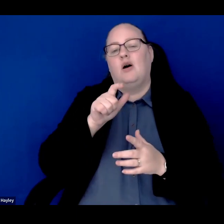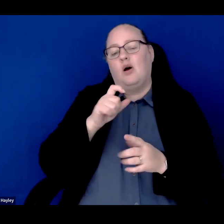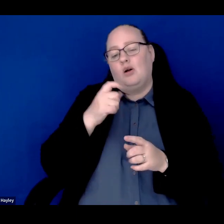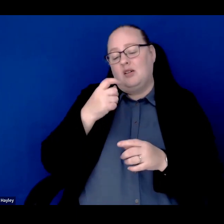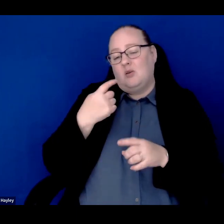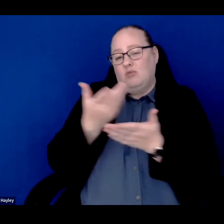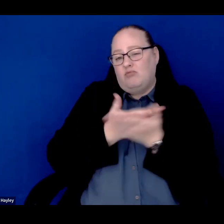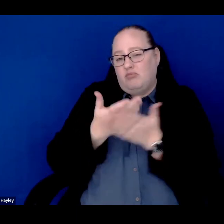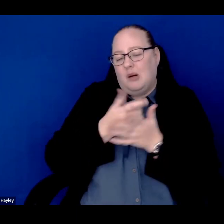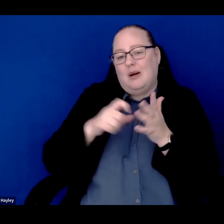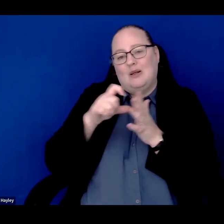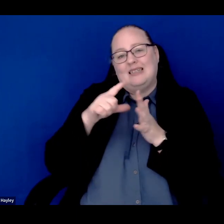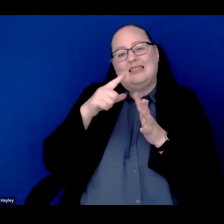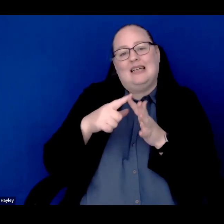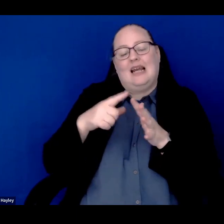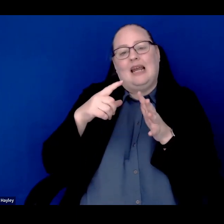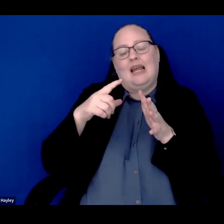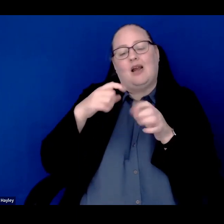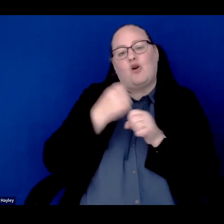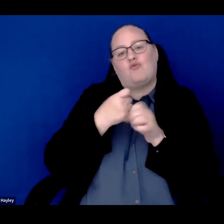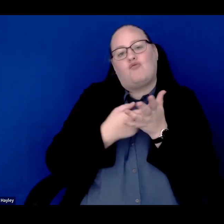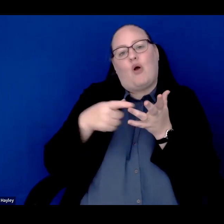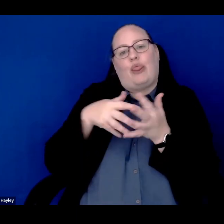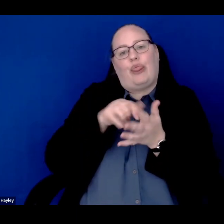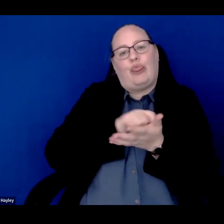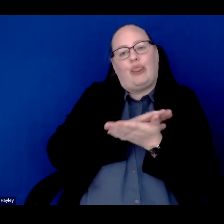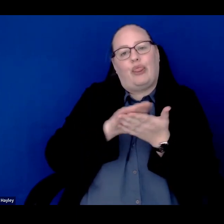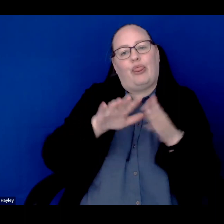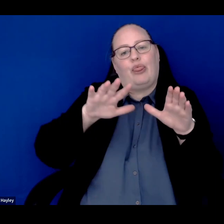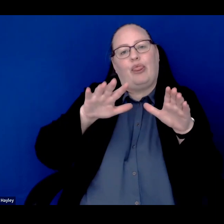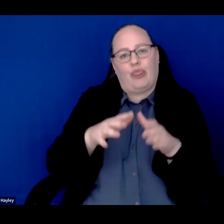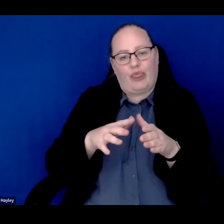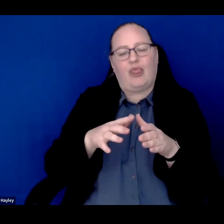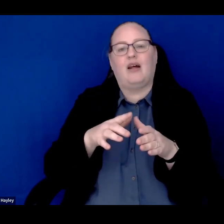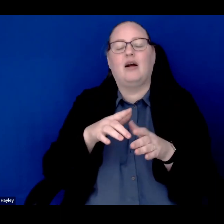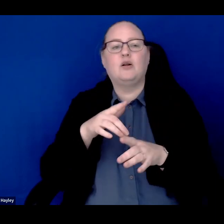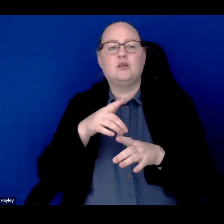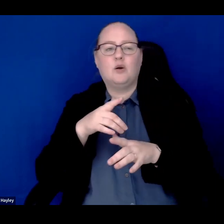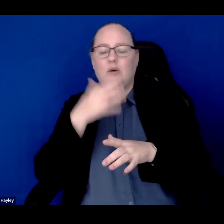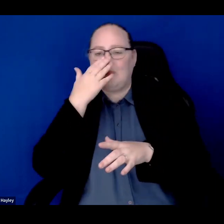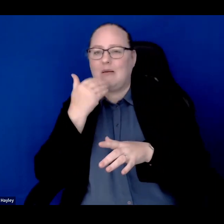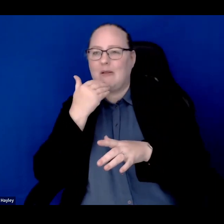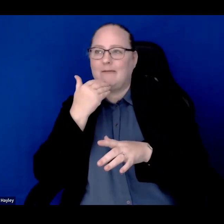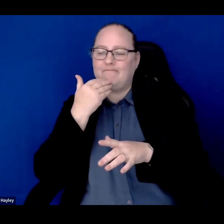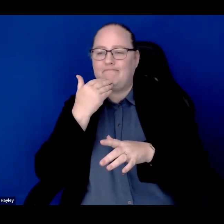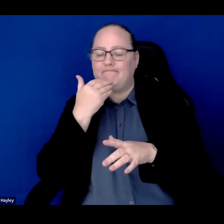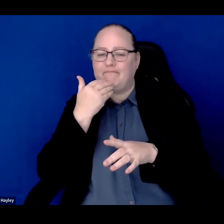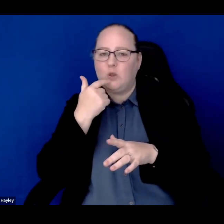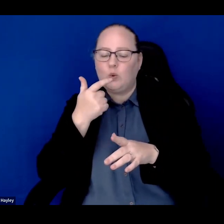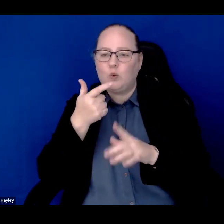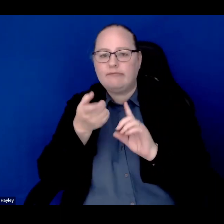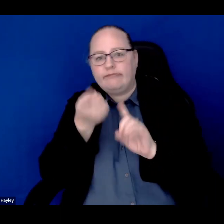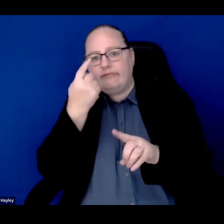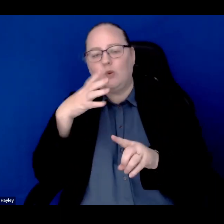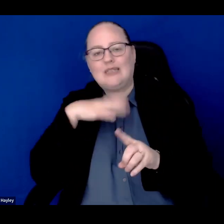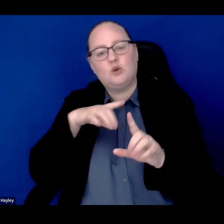is when I see people calling for degrowth as if that's the goal. But of course, that's just as incoherent as